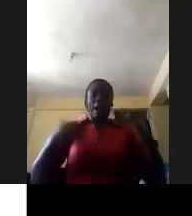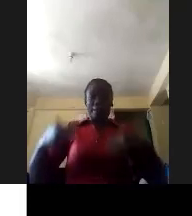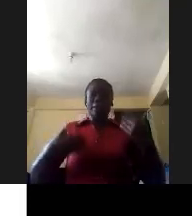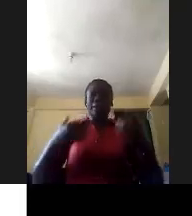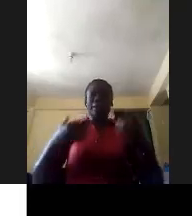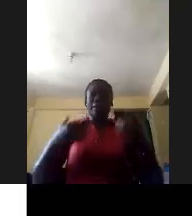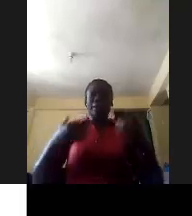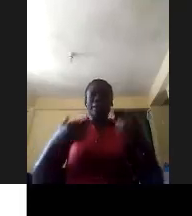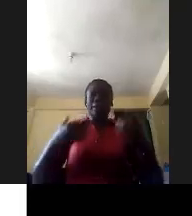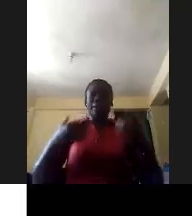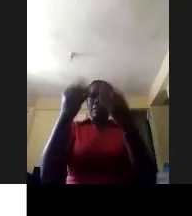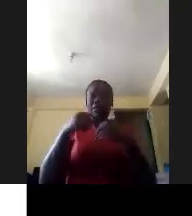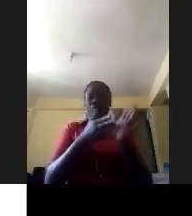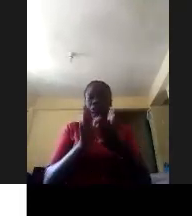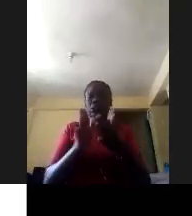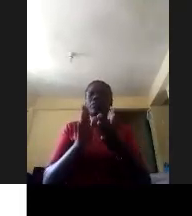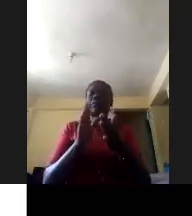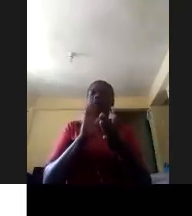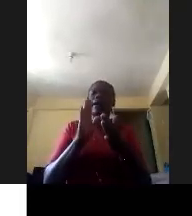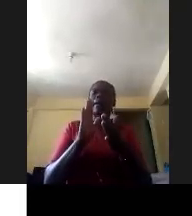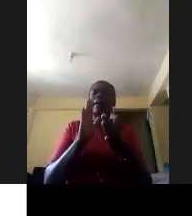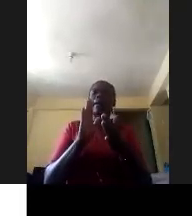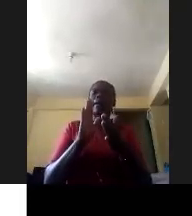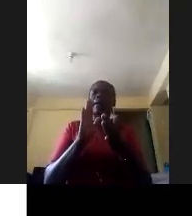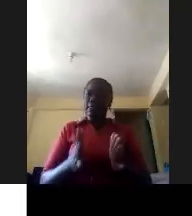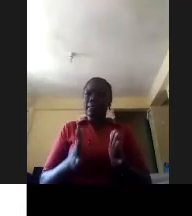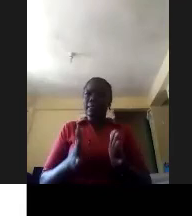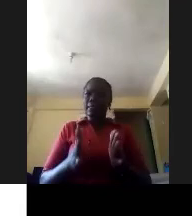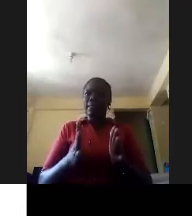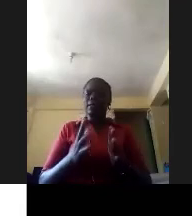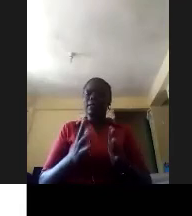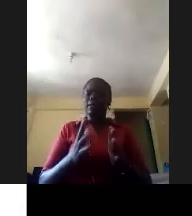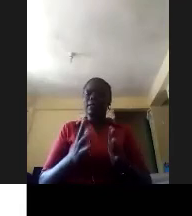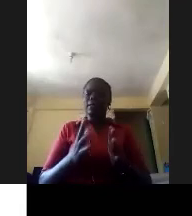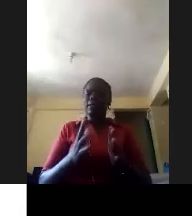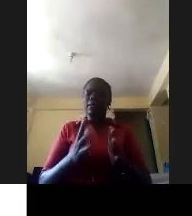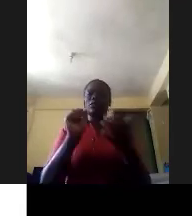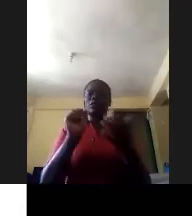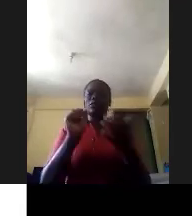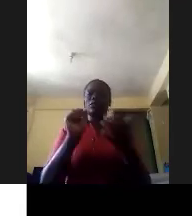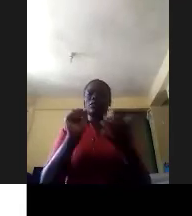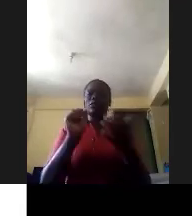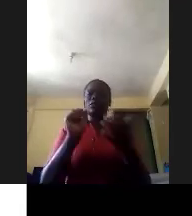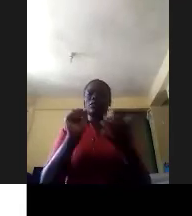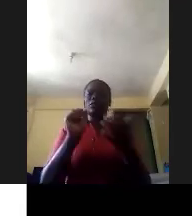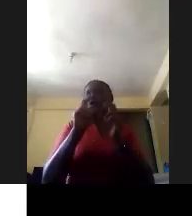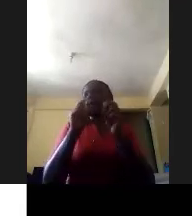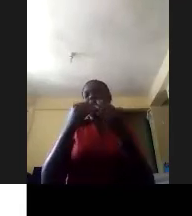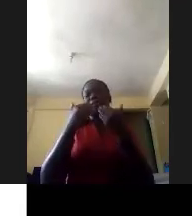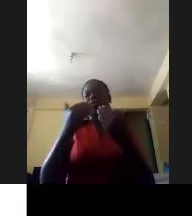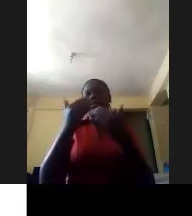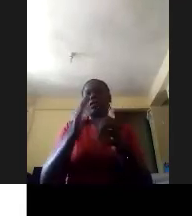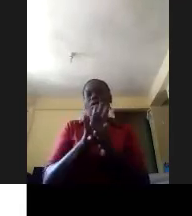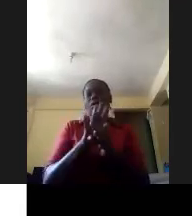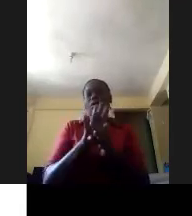opportunity to be a moderator. That's two things maybe that come to my mind. Thank you so much for such a